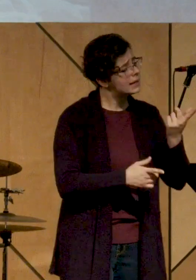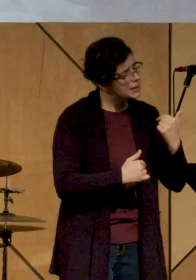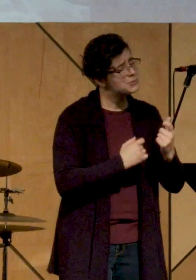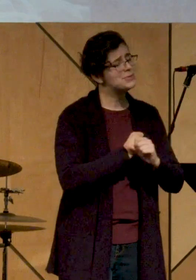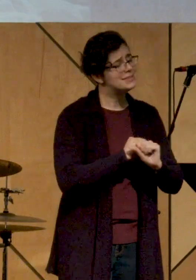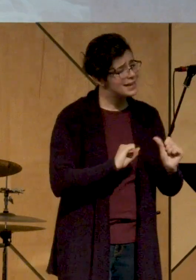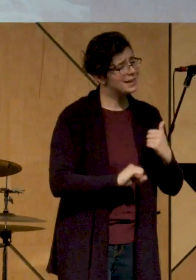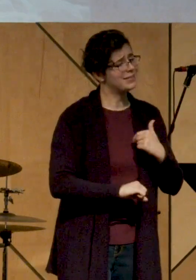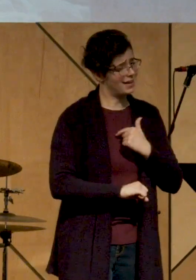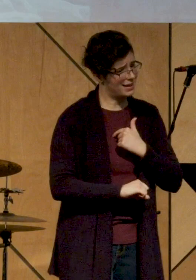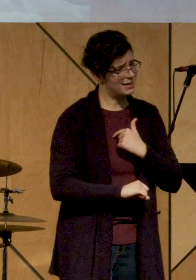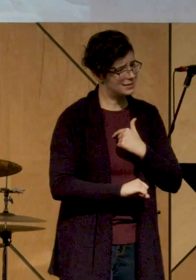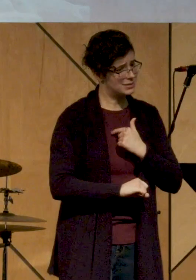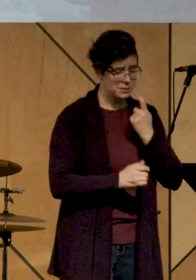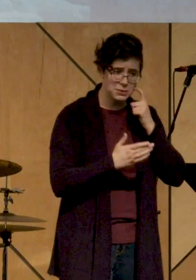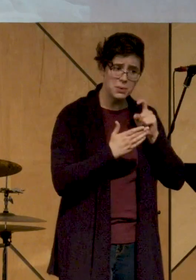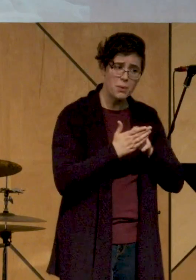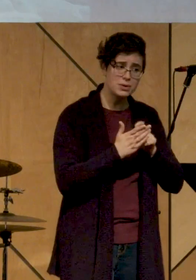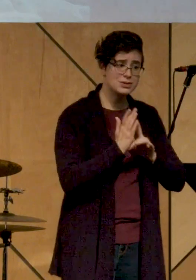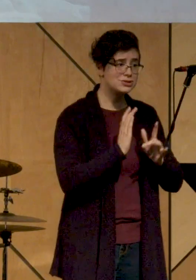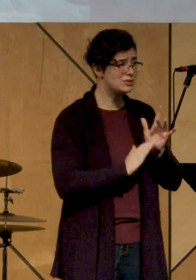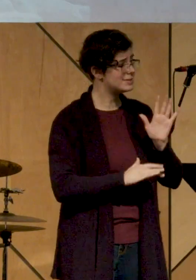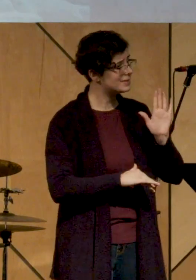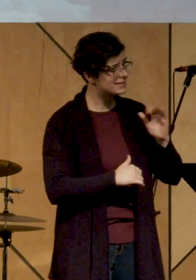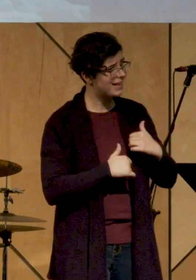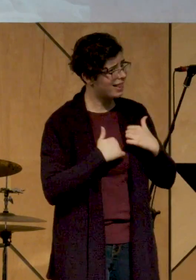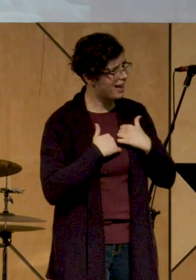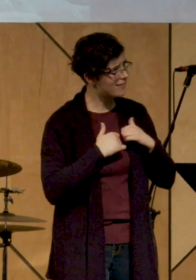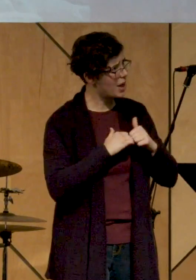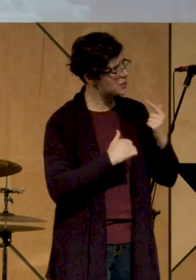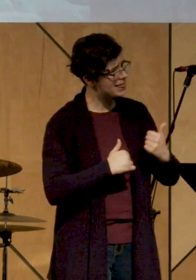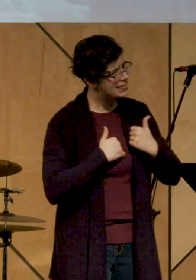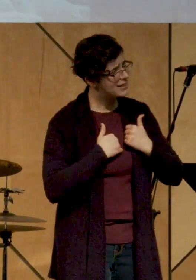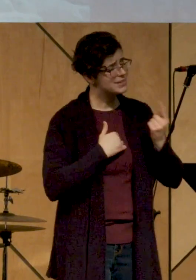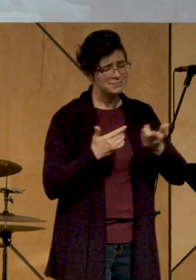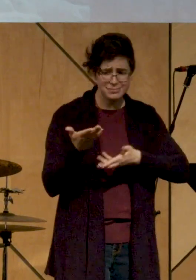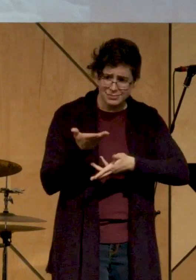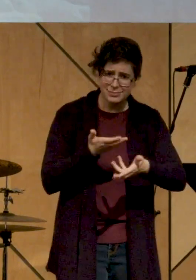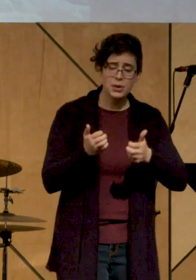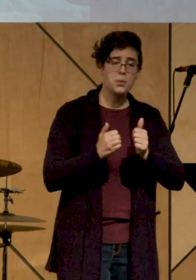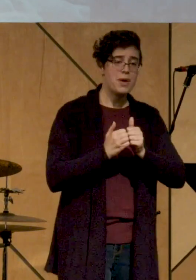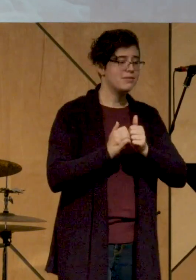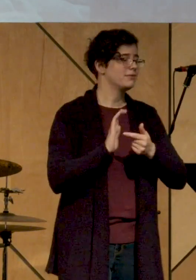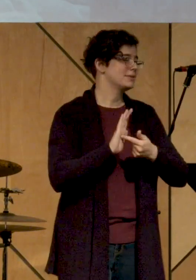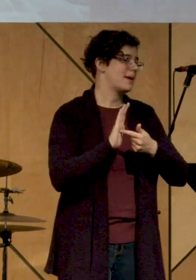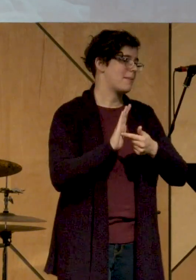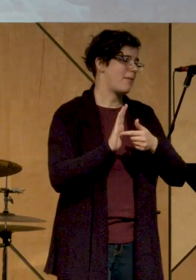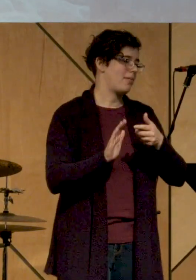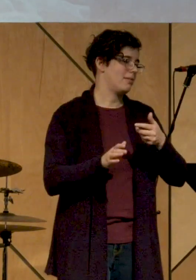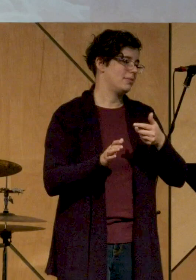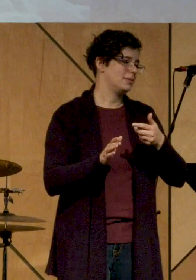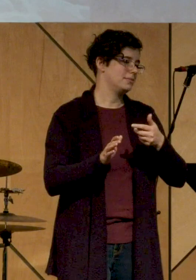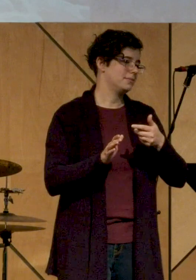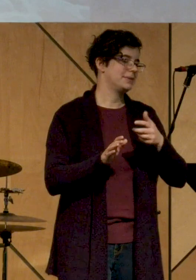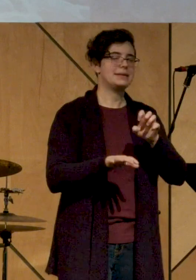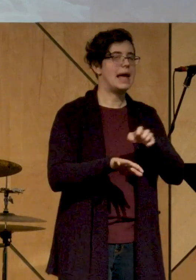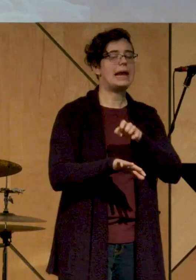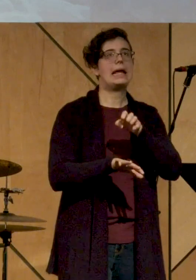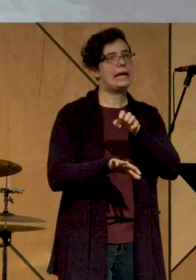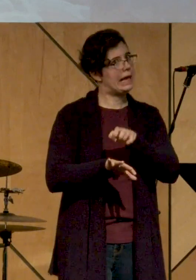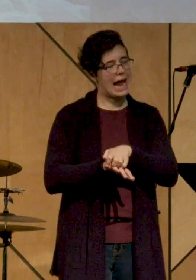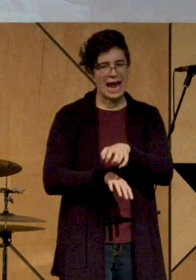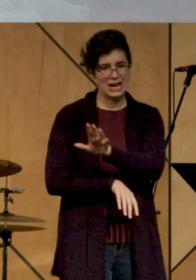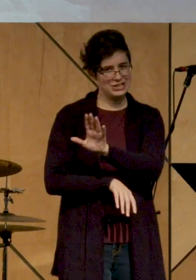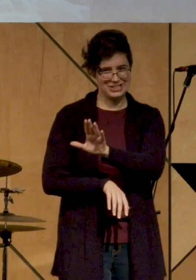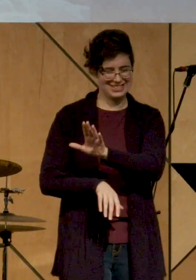save us. We see it in Jesus' life. He engaged with a woman. He spoke with, not engaged to, right? He